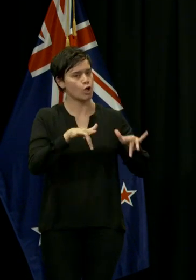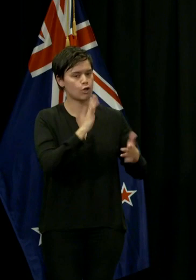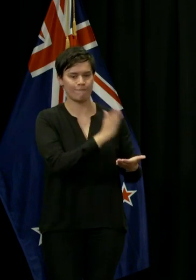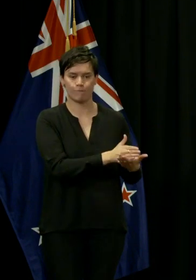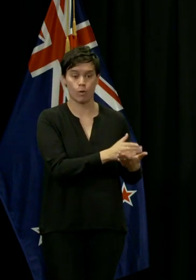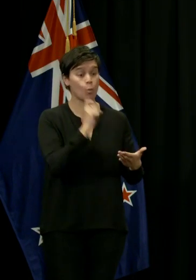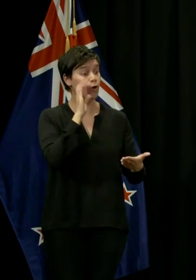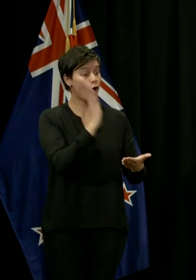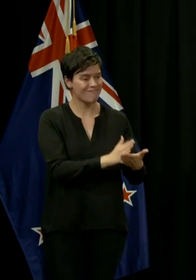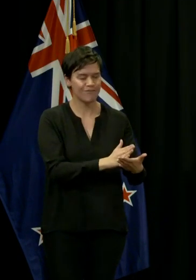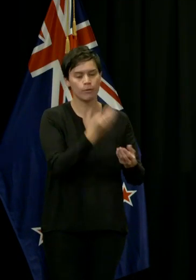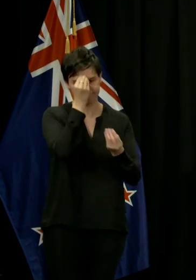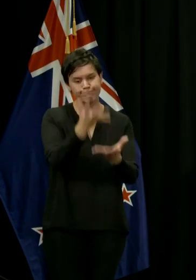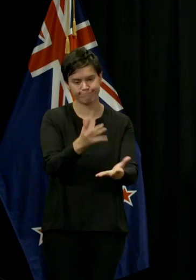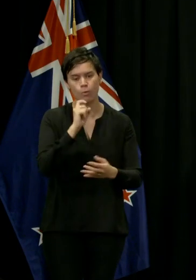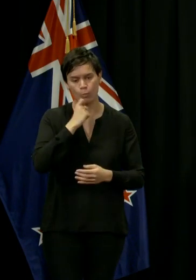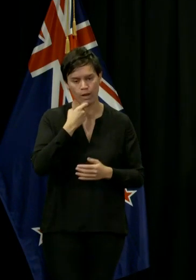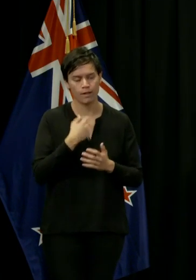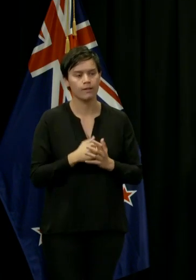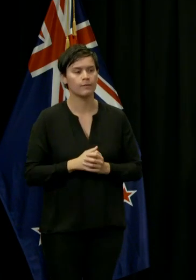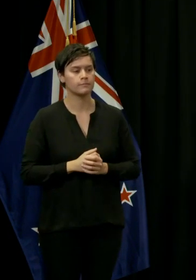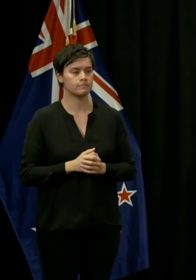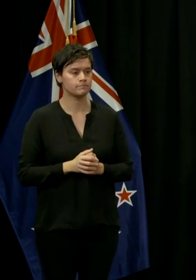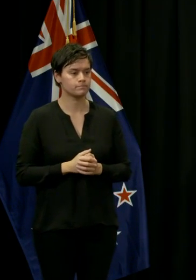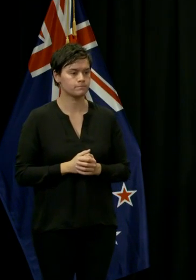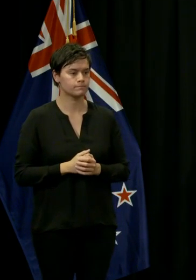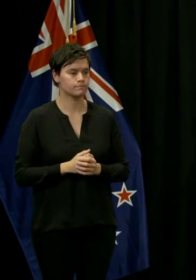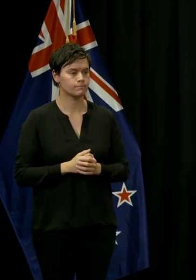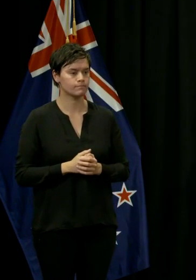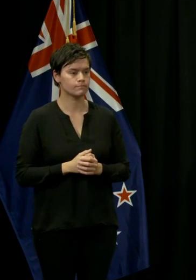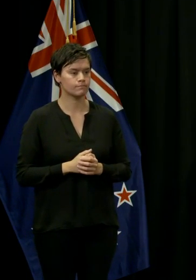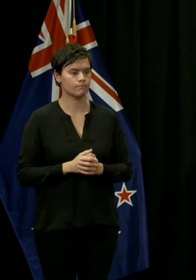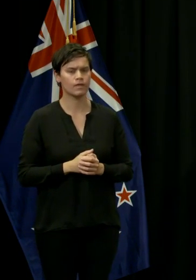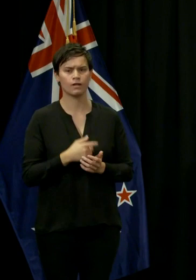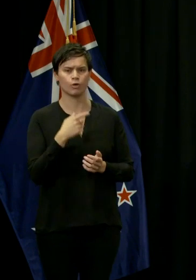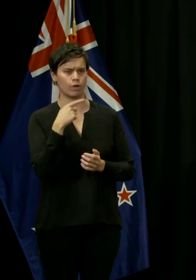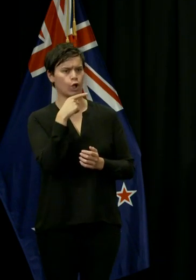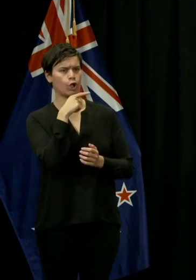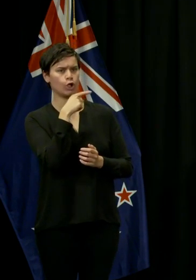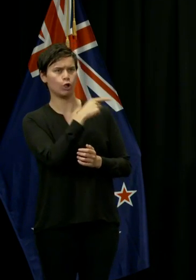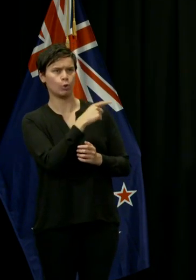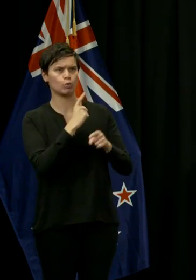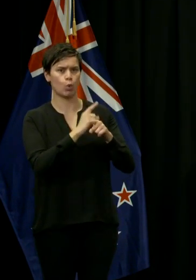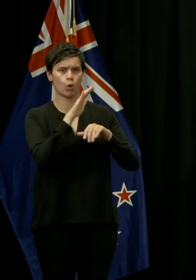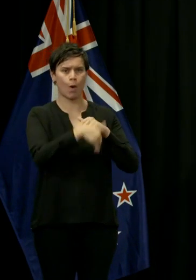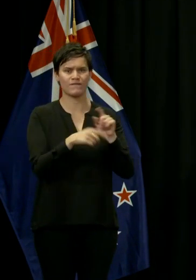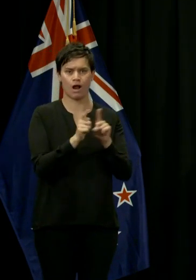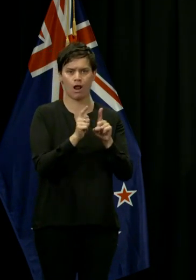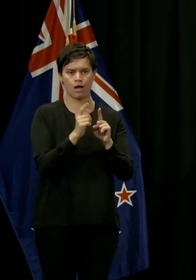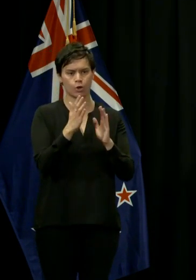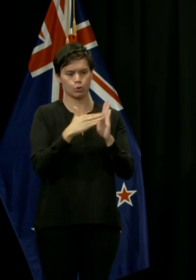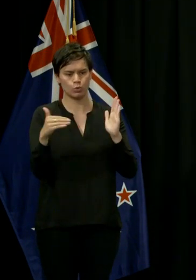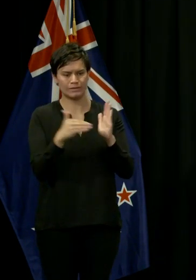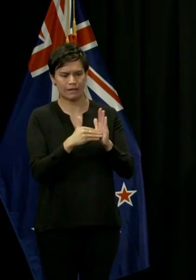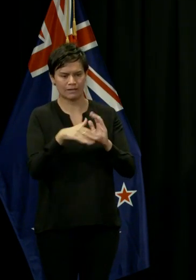finalised, it'll be announced. Okay. You painted a fairly grim picture of what might be possible for New Zealand, admitted that many New Zealanders would be scared. Yeah. Are